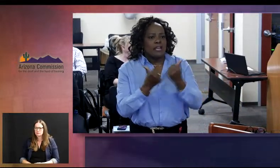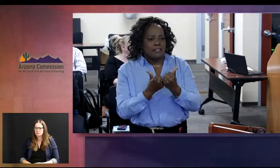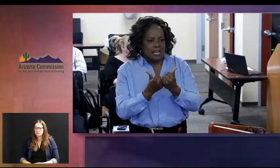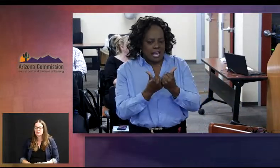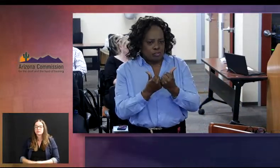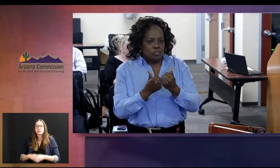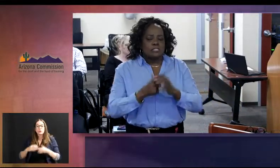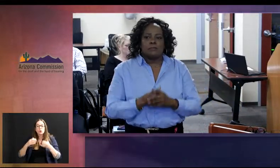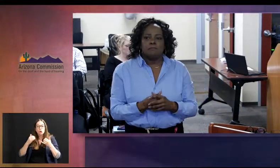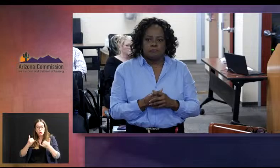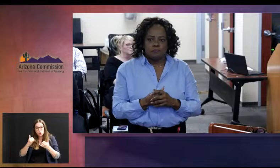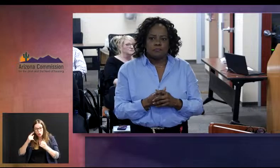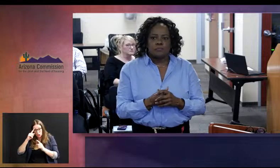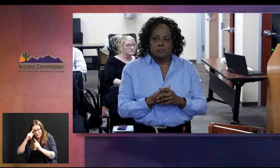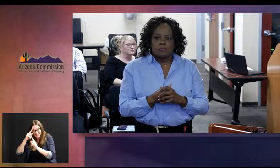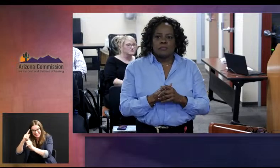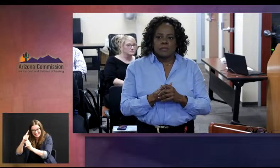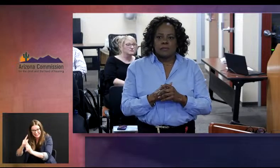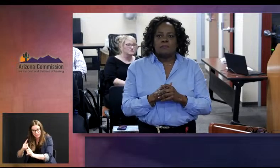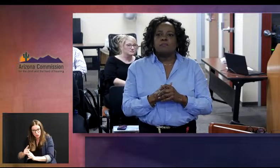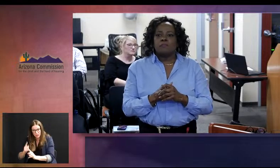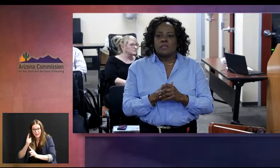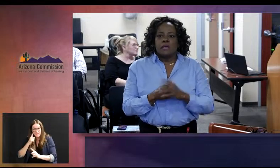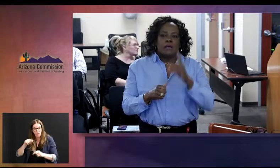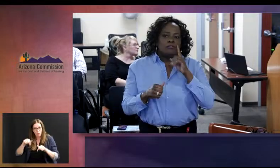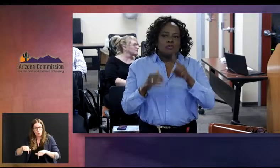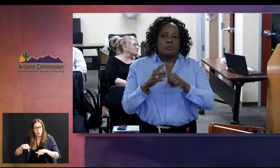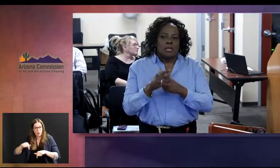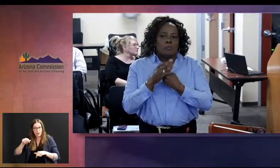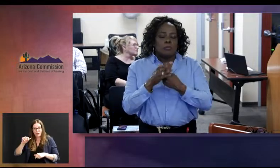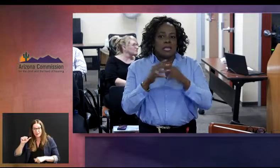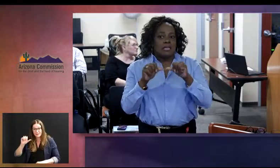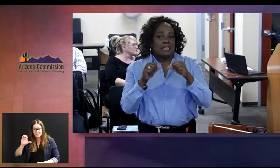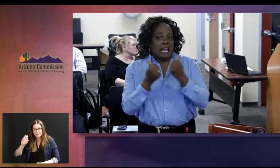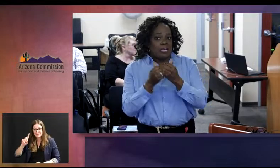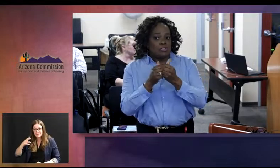Current initiatives that I'm working on for the agency